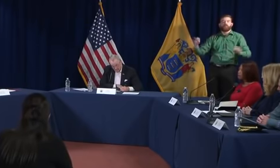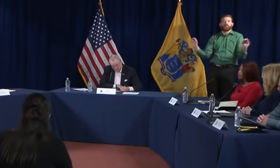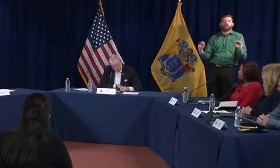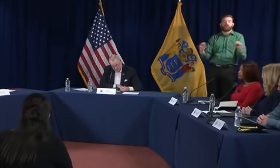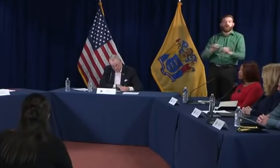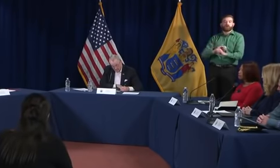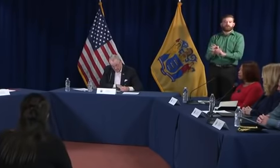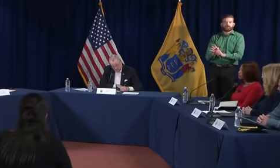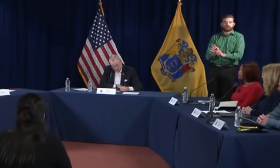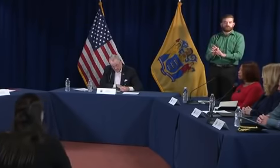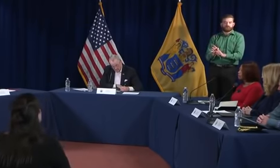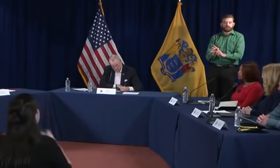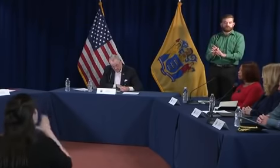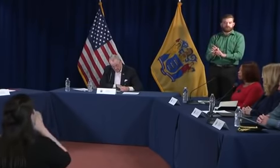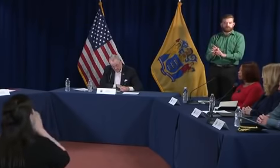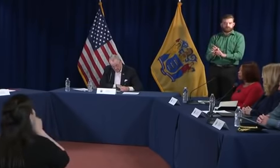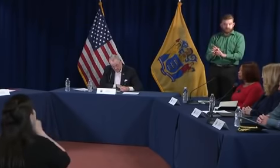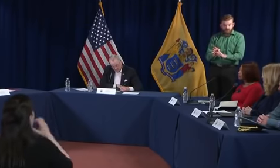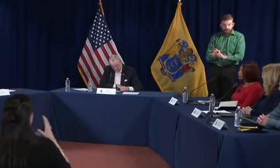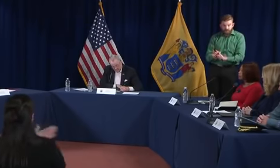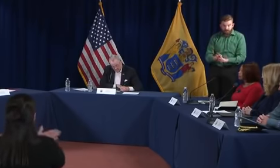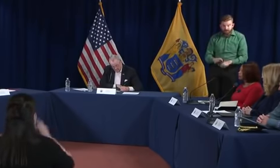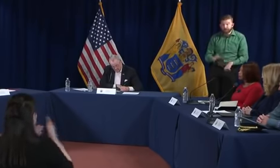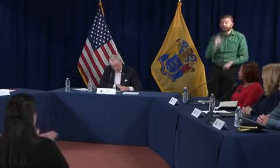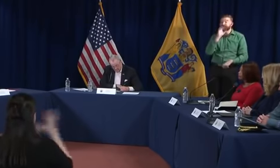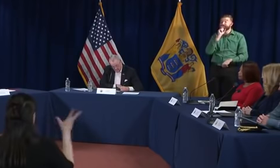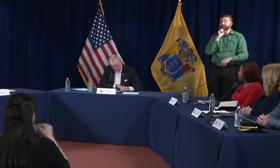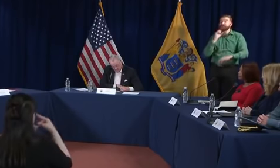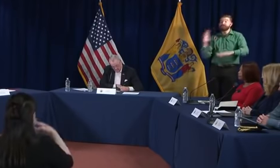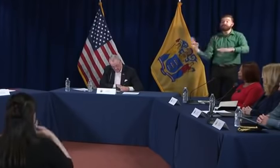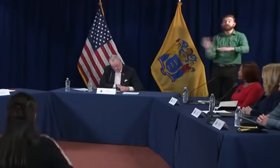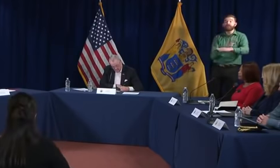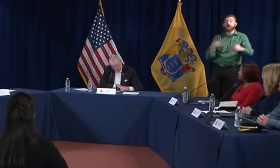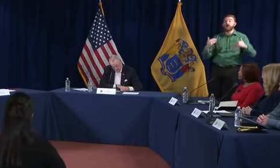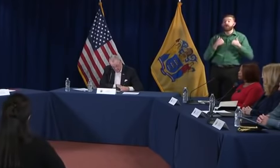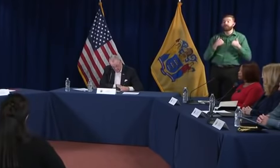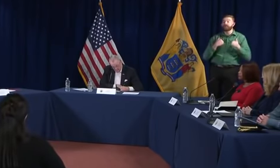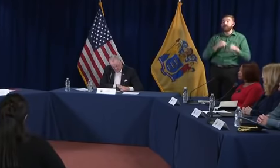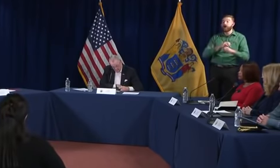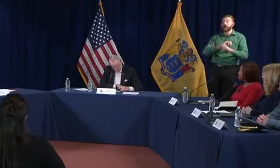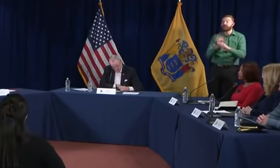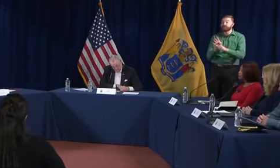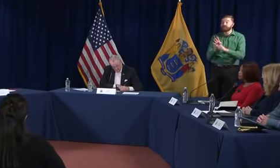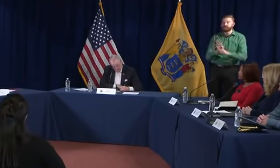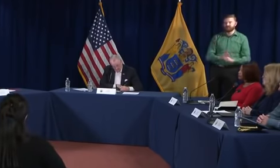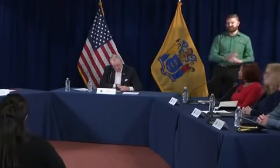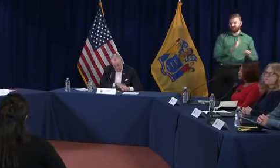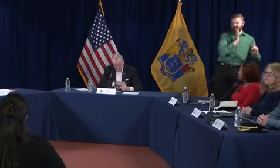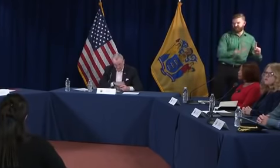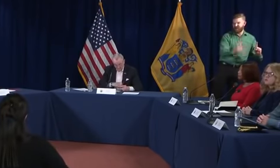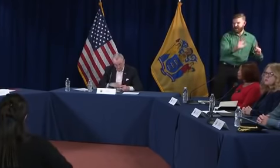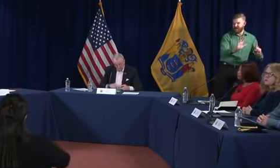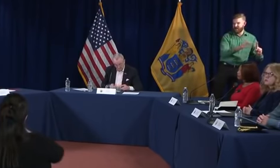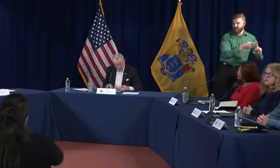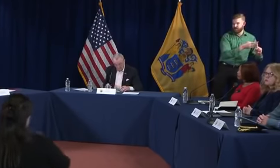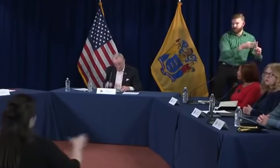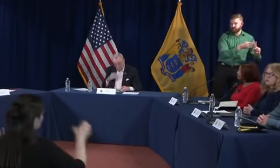age range for the total positive cases is 5 years to 95 years of